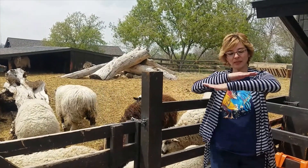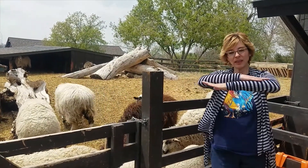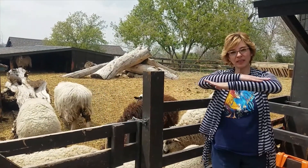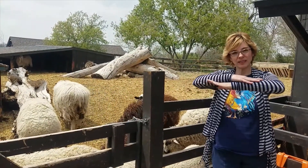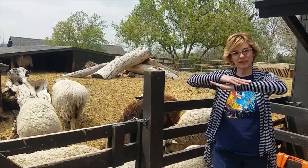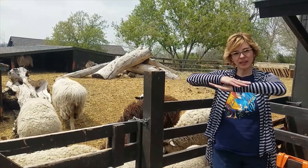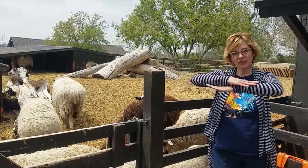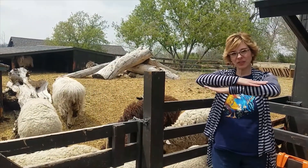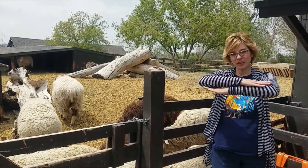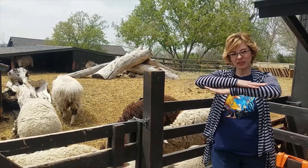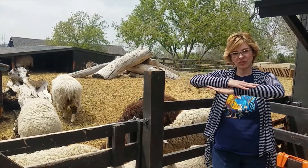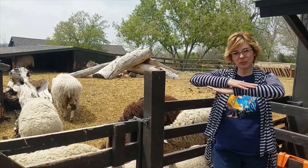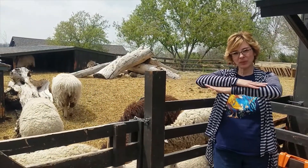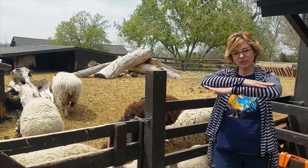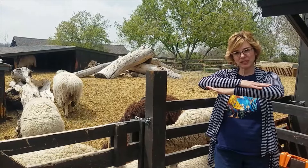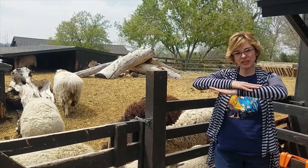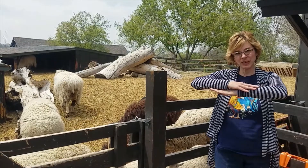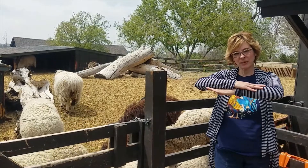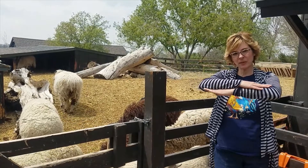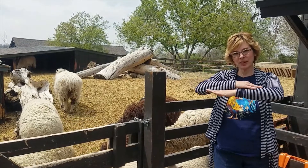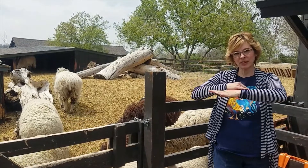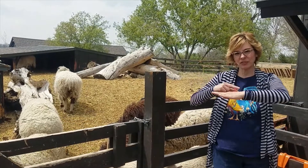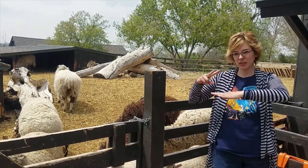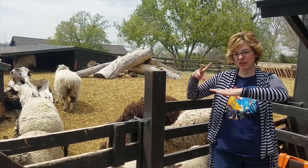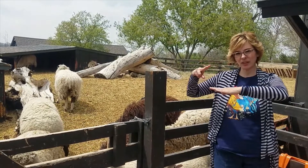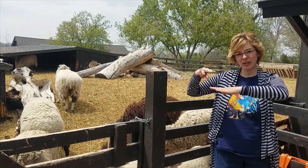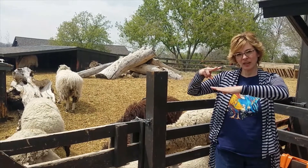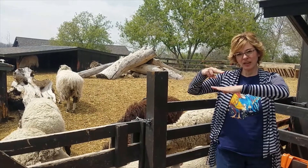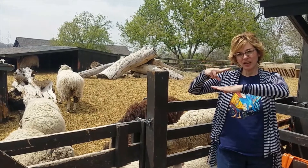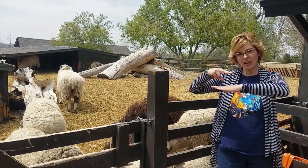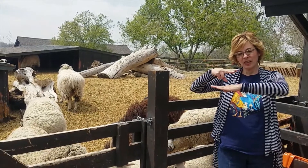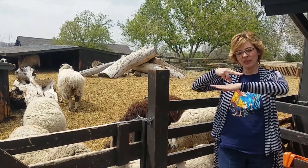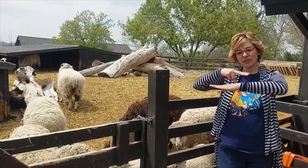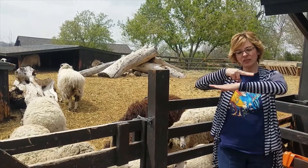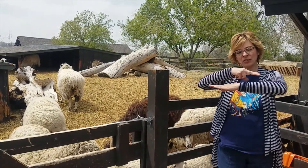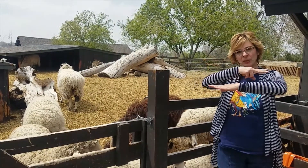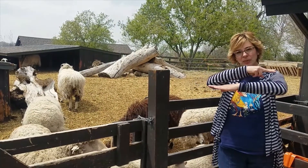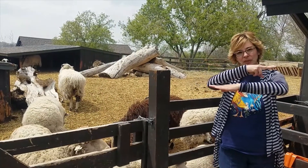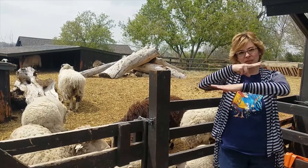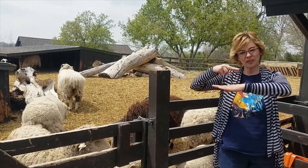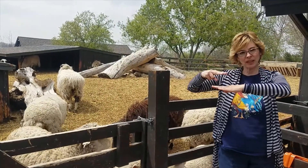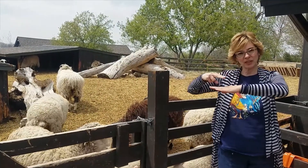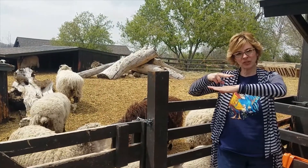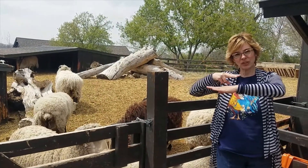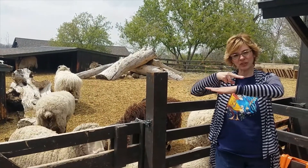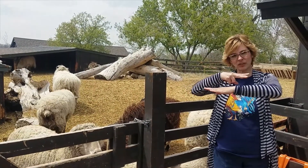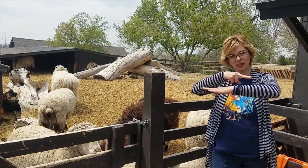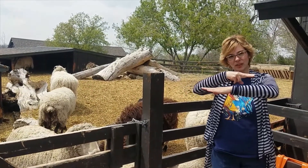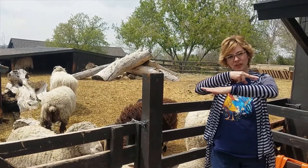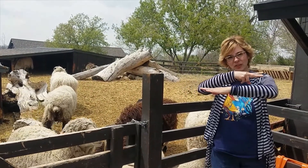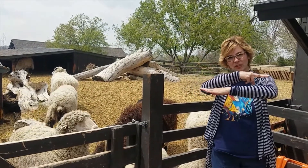like the stanchion that the sheep would stand on when it gets sheared. This is sheep. This is like the shears.